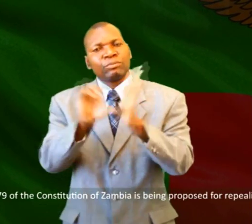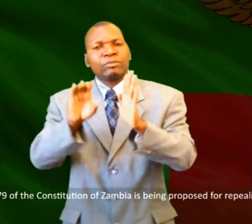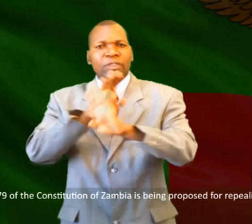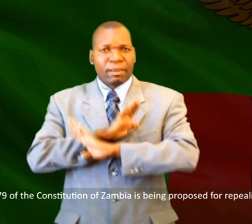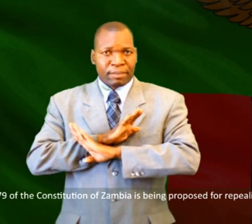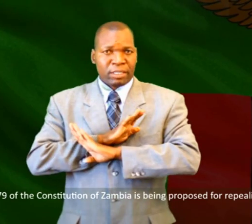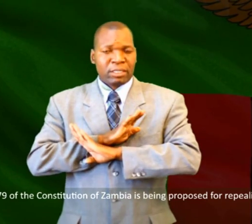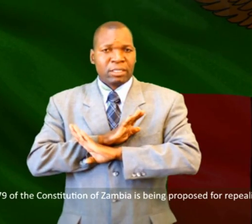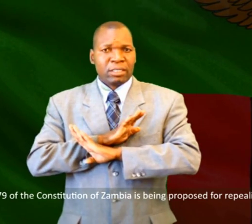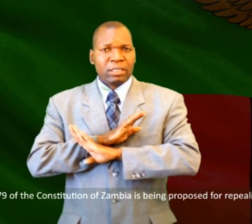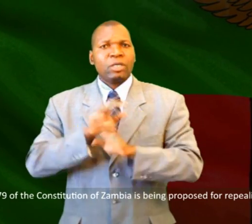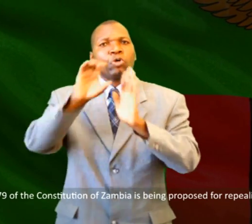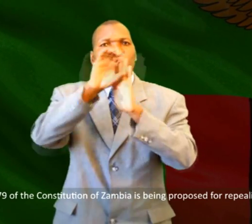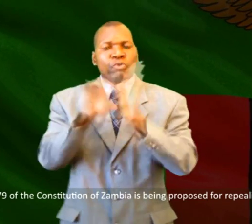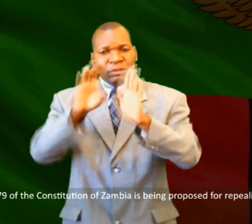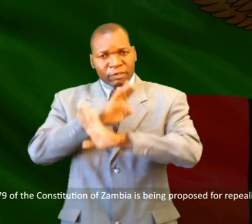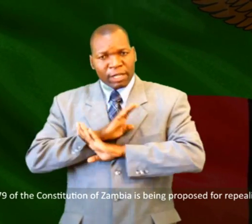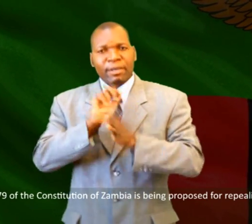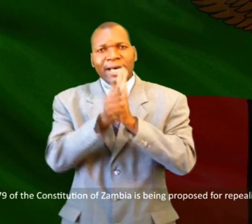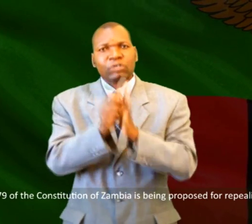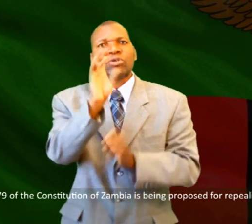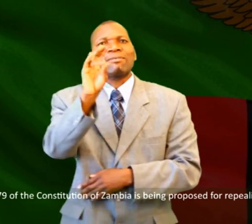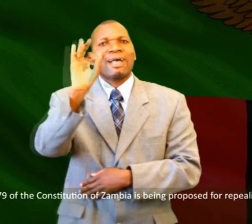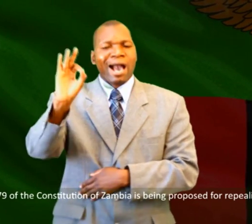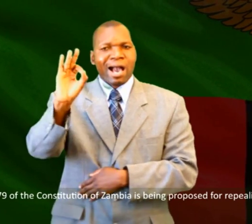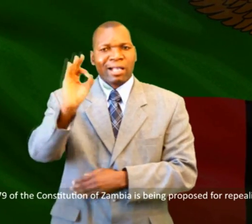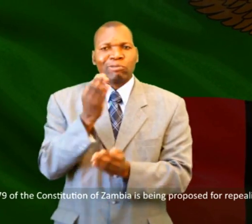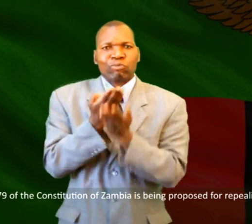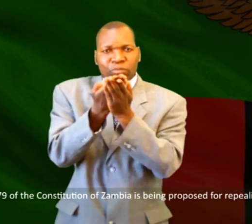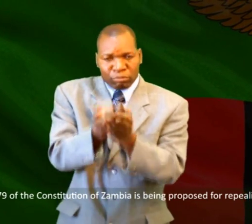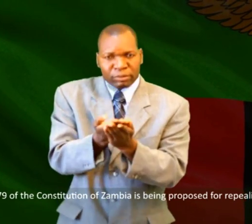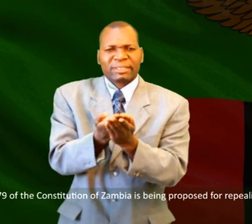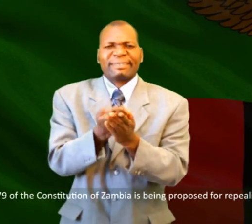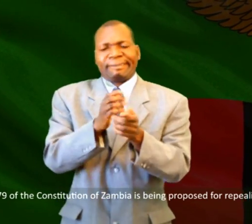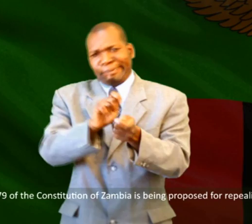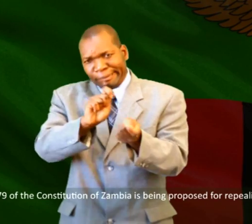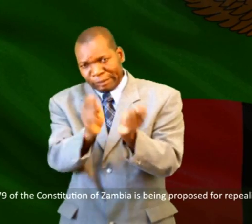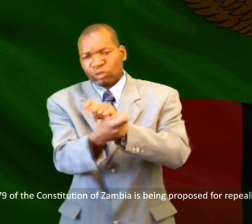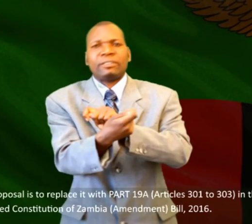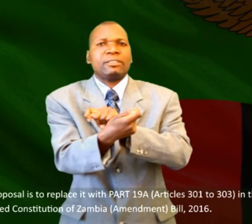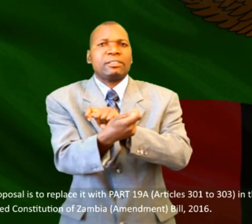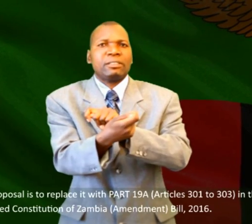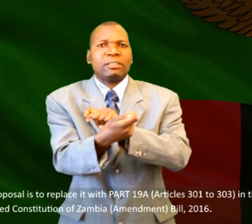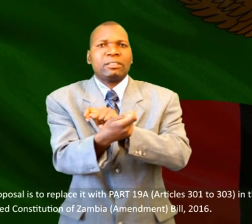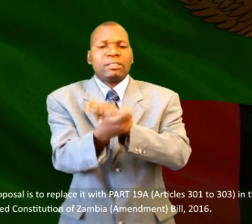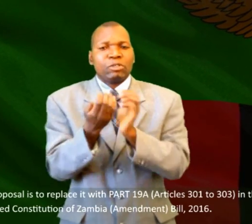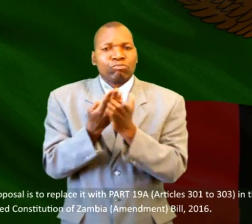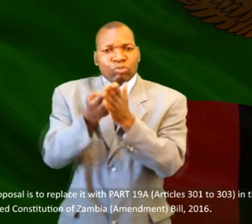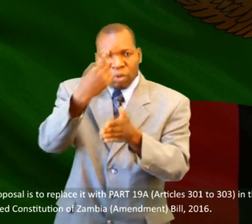Article 79 of the Constitution of Zambia is being proposed for repealing. The proposal is to replace it